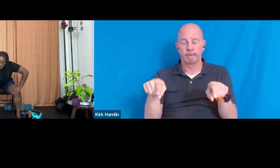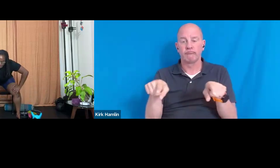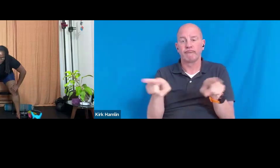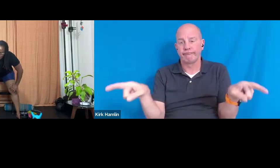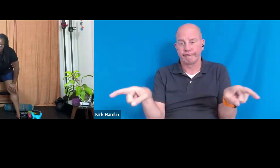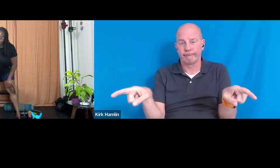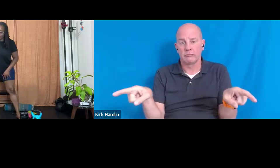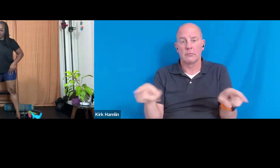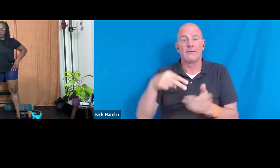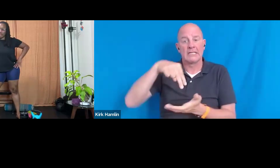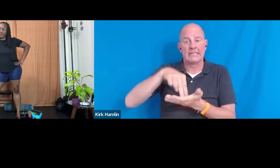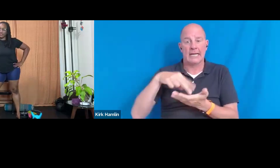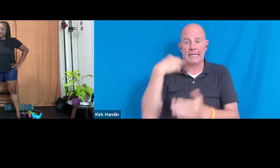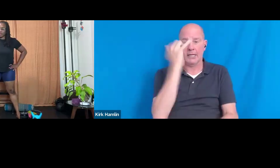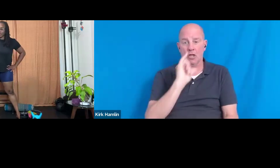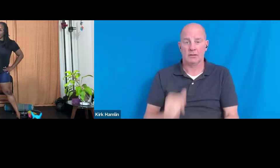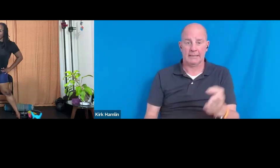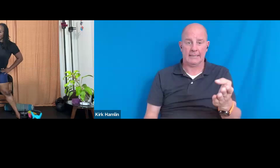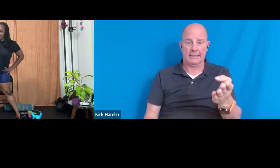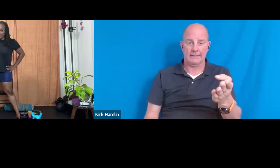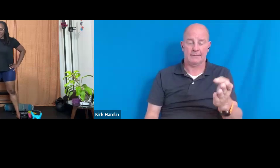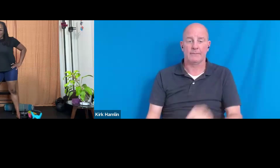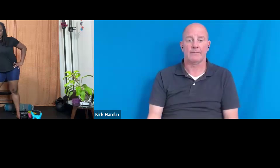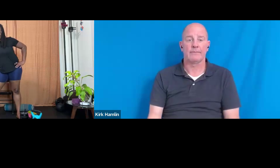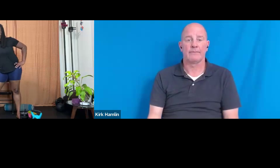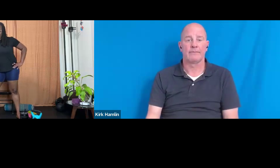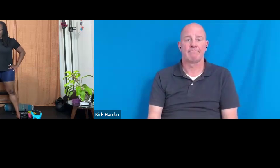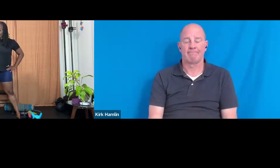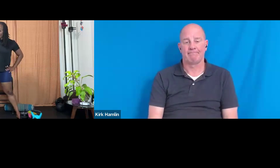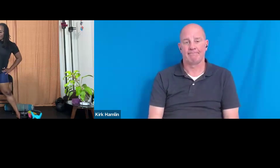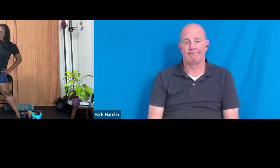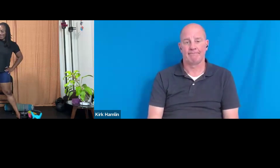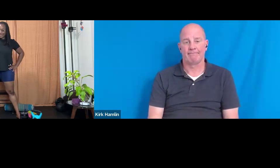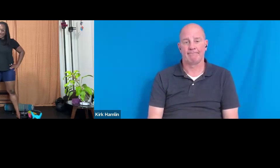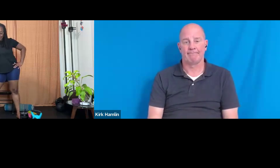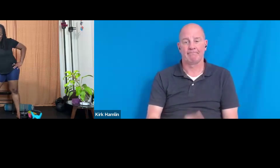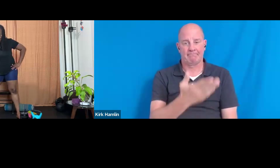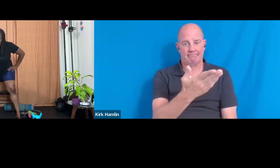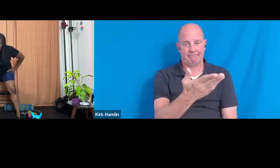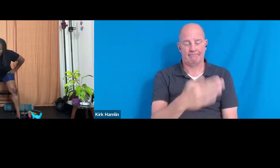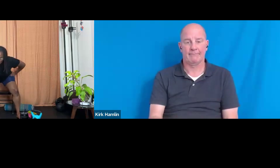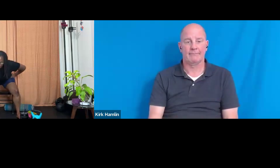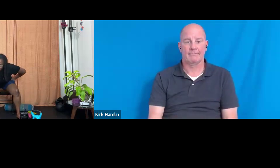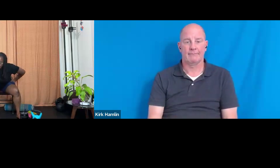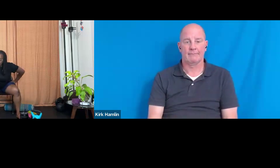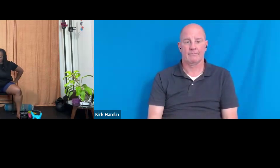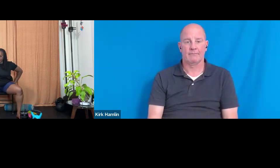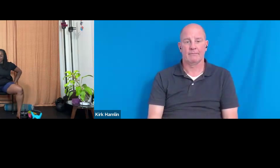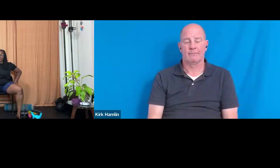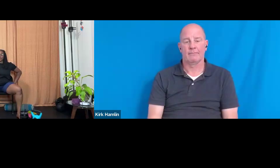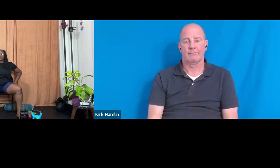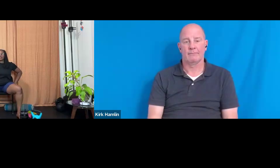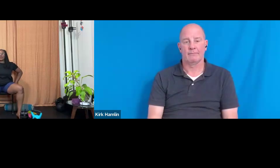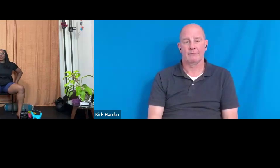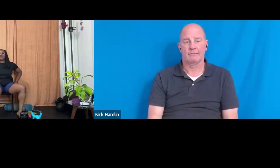your motion instead of windshield wiping is going to be kind of tipping your hip side to side. But for those of us